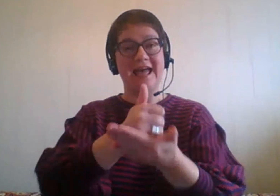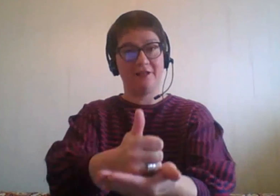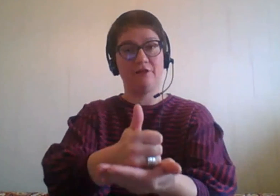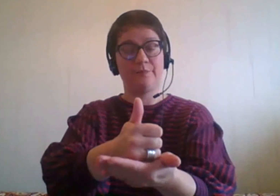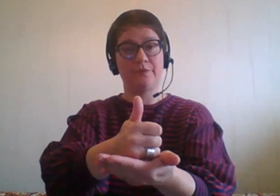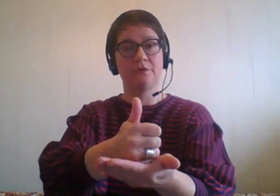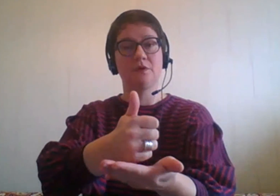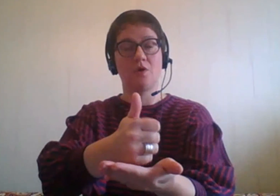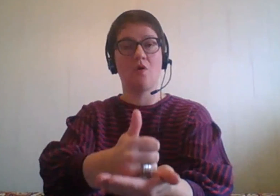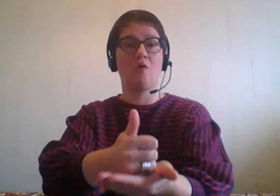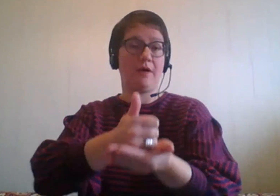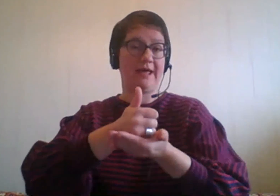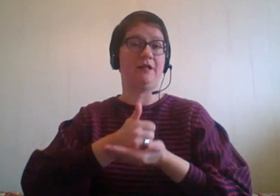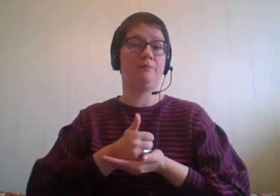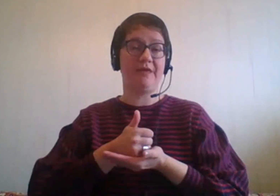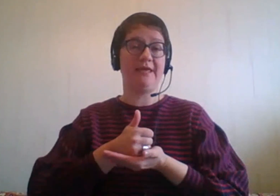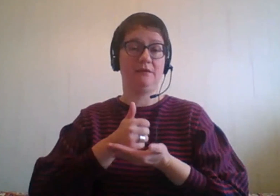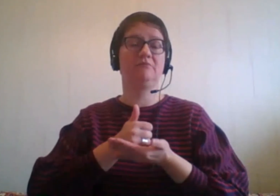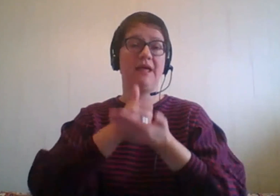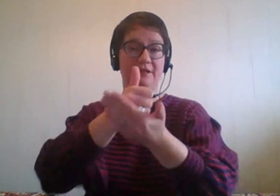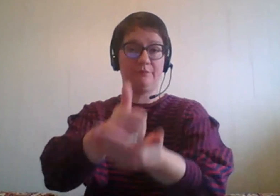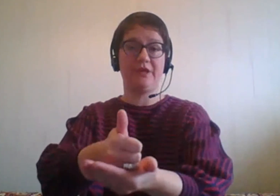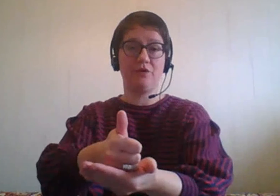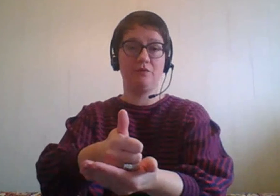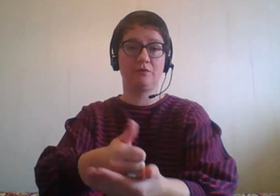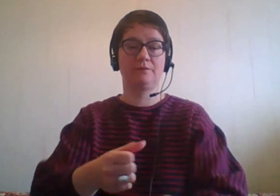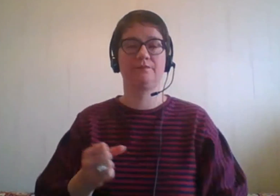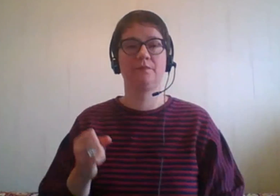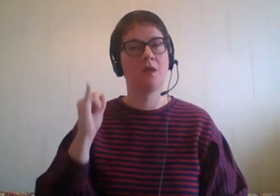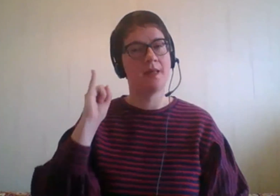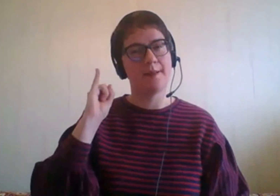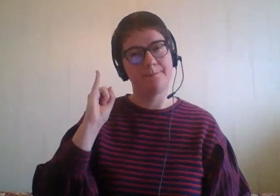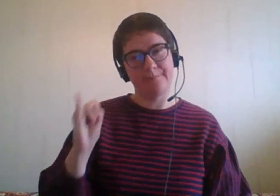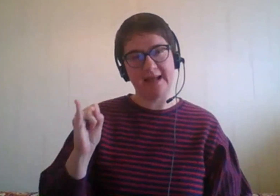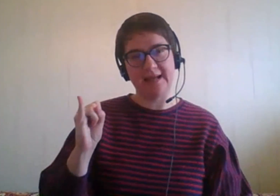help or help me, help you, bad,